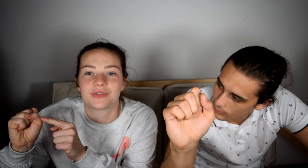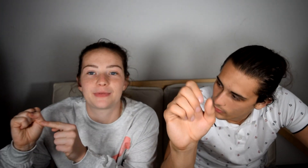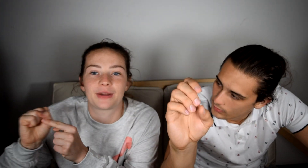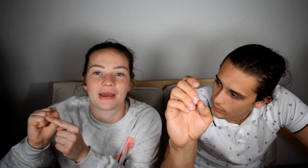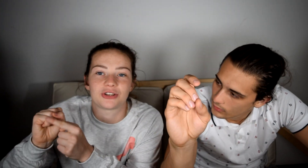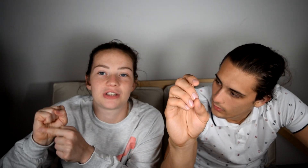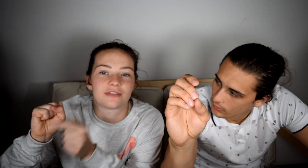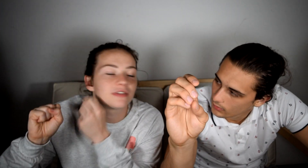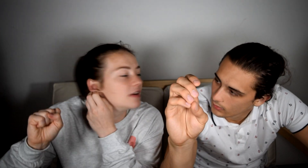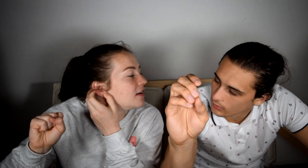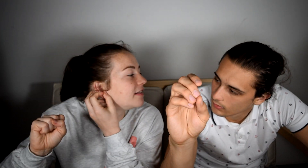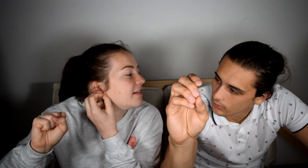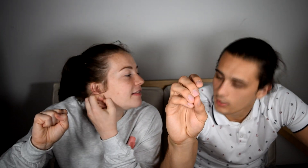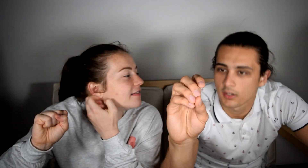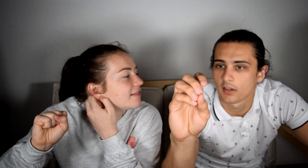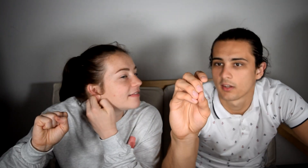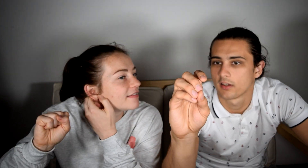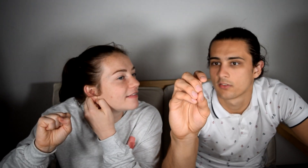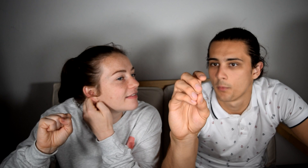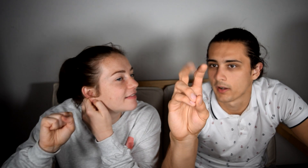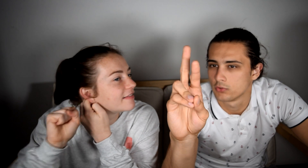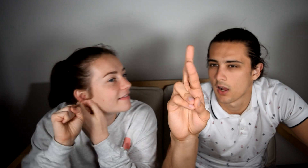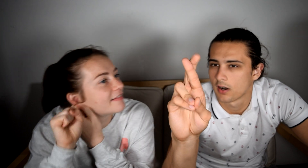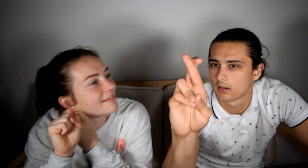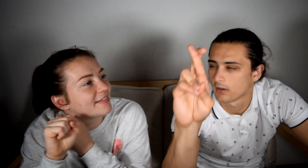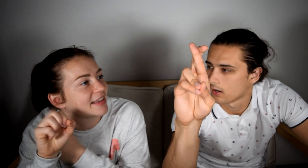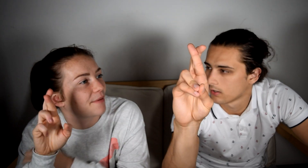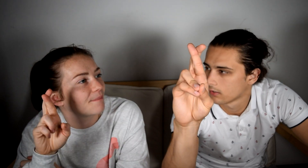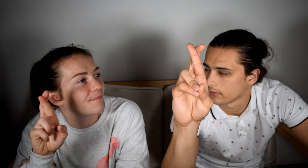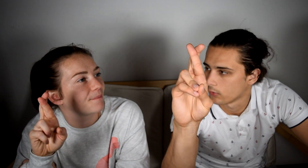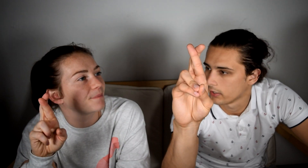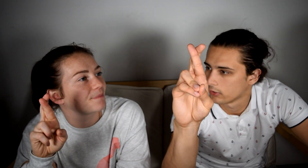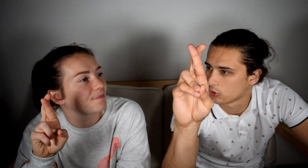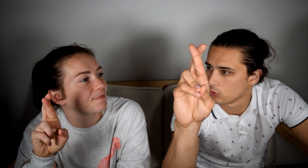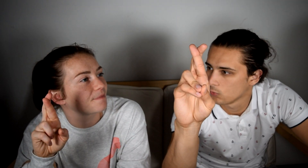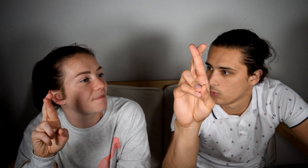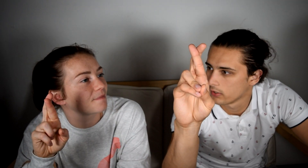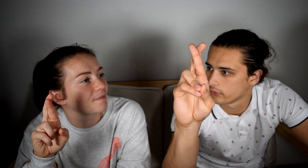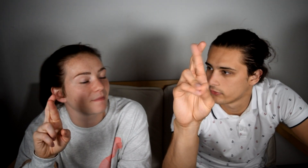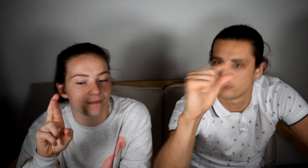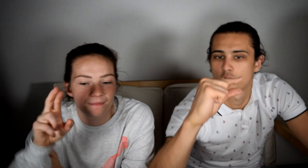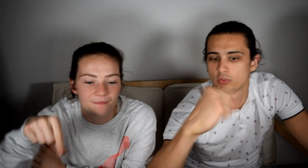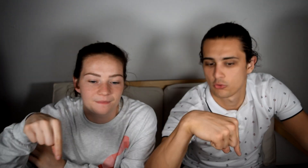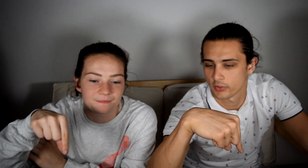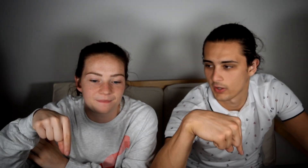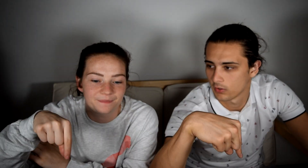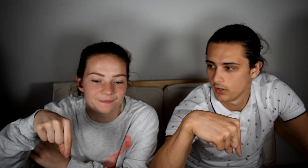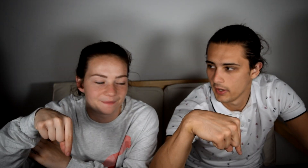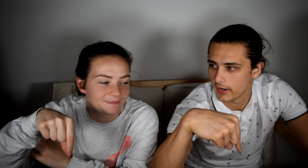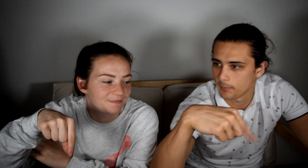very imaginative. Can I go back to the R? R? Yeah. Yeah, okay. And Q was just towards down. And P